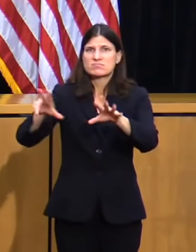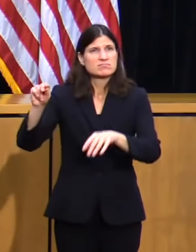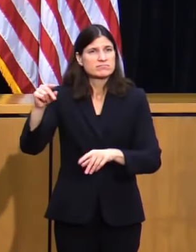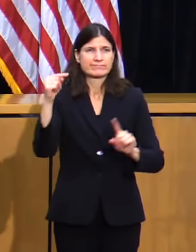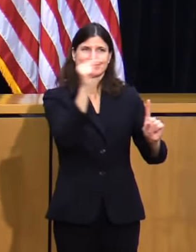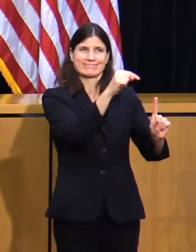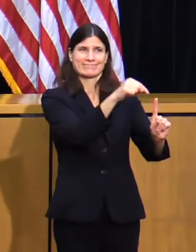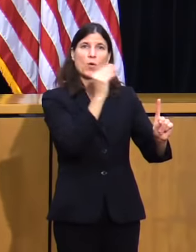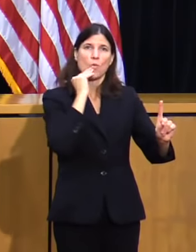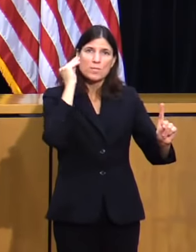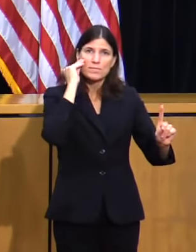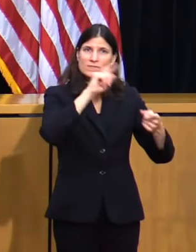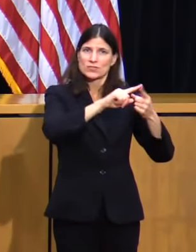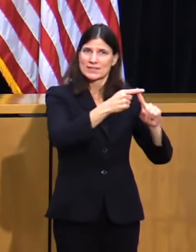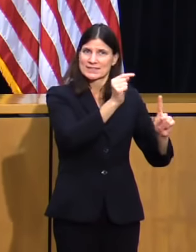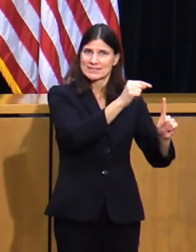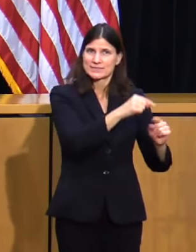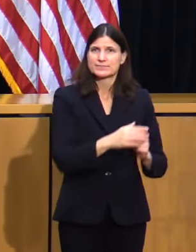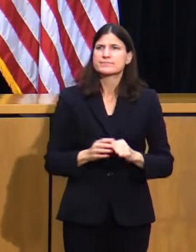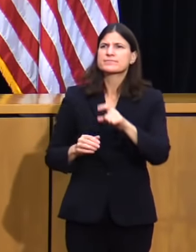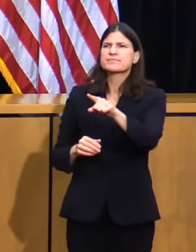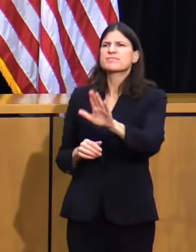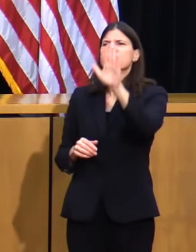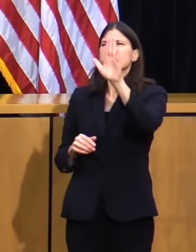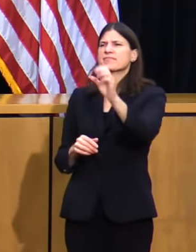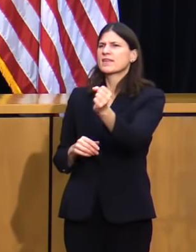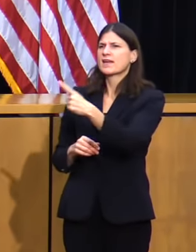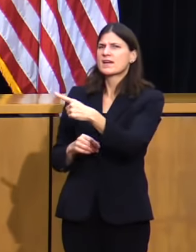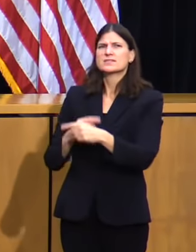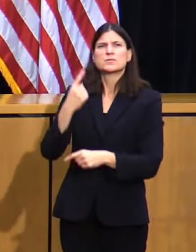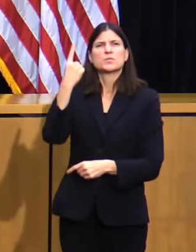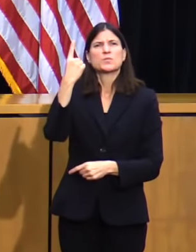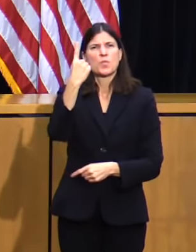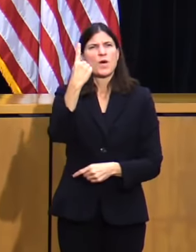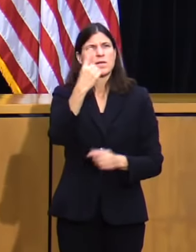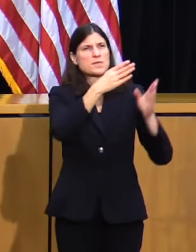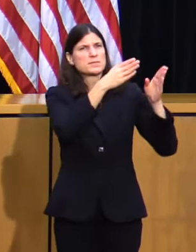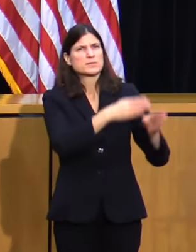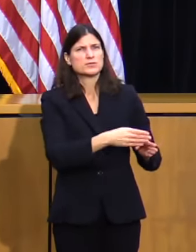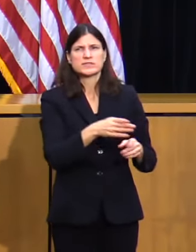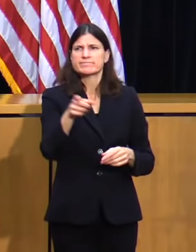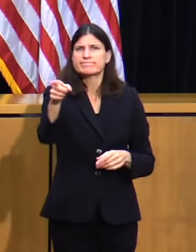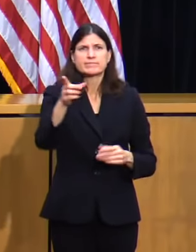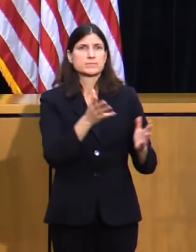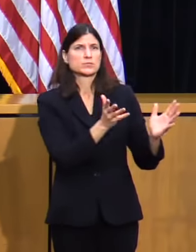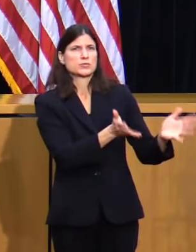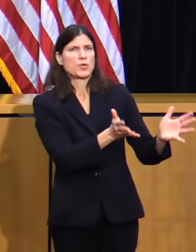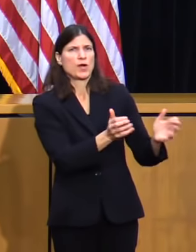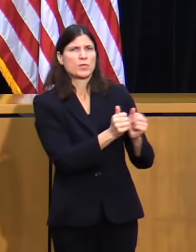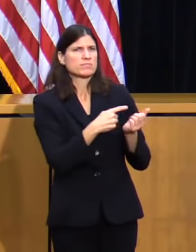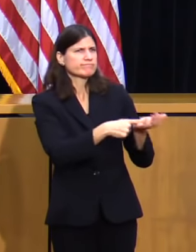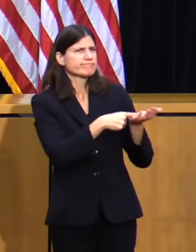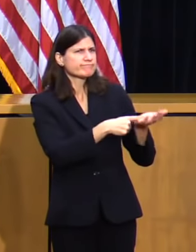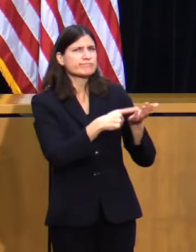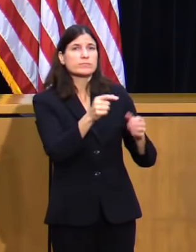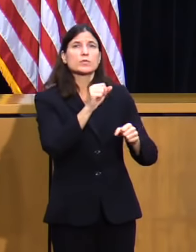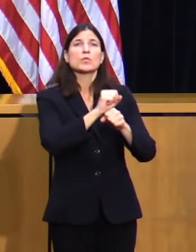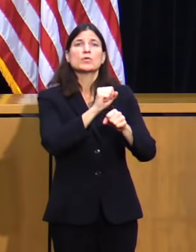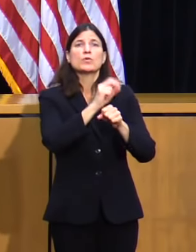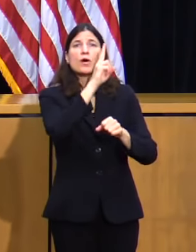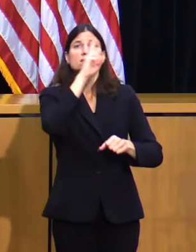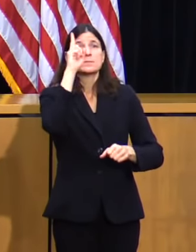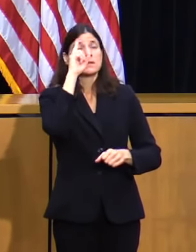hospitals. He said that's like having a broken faucet that's gushing and trying to solve the problem by mopping up. I mean, he understands the need